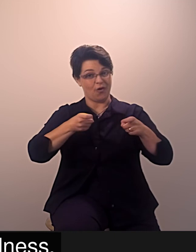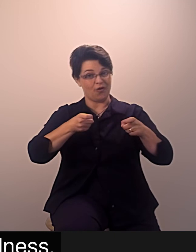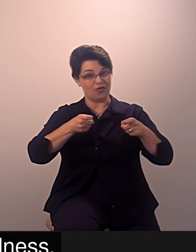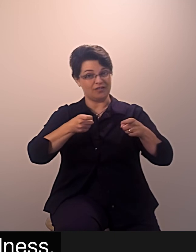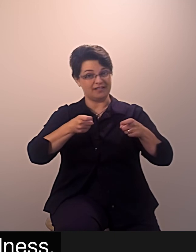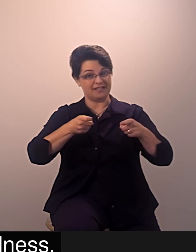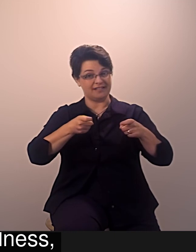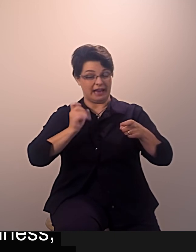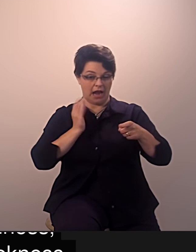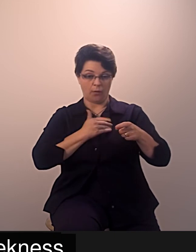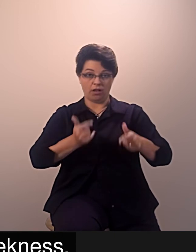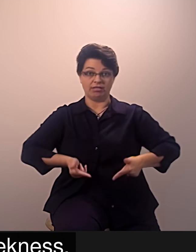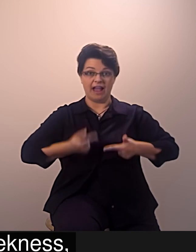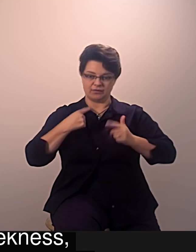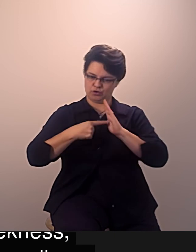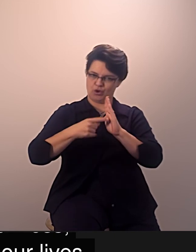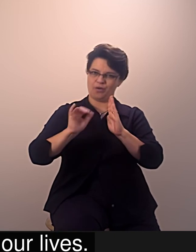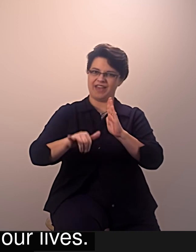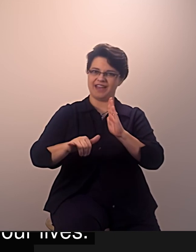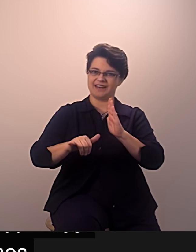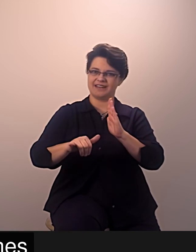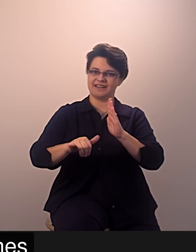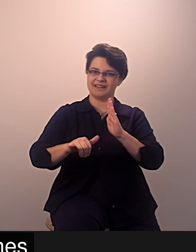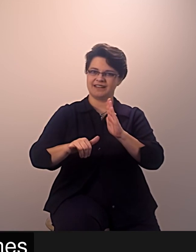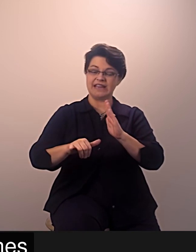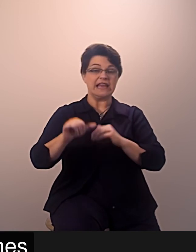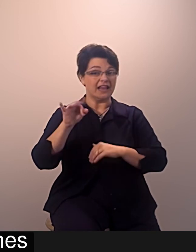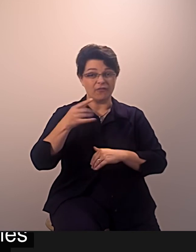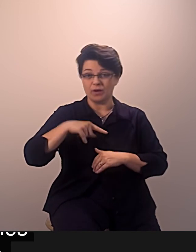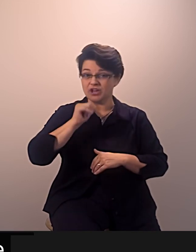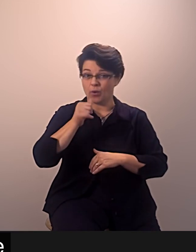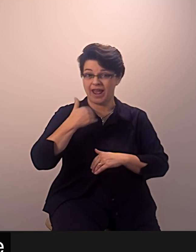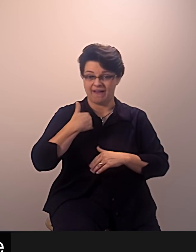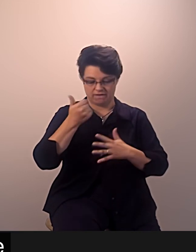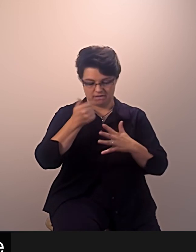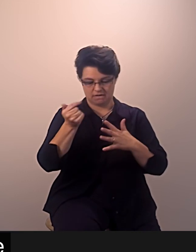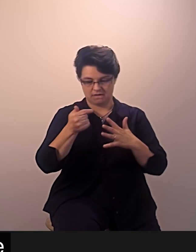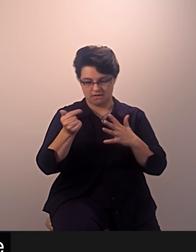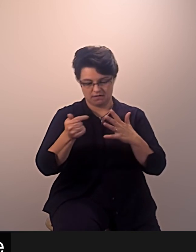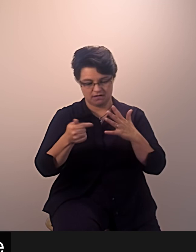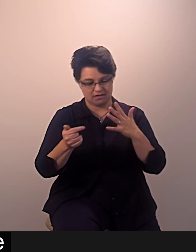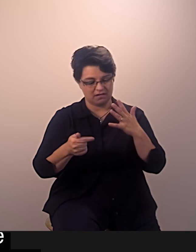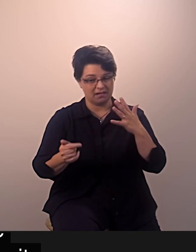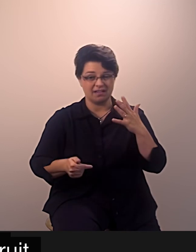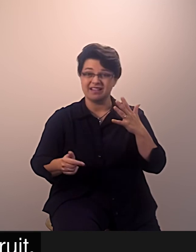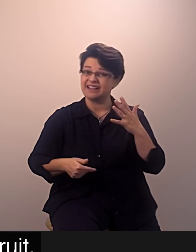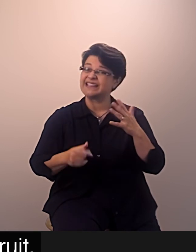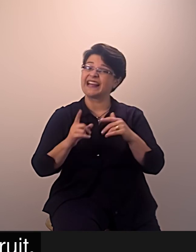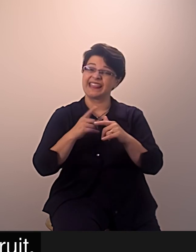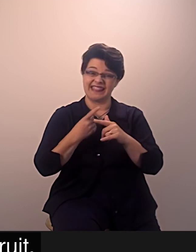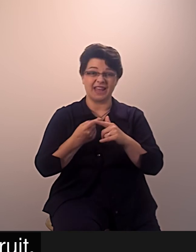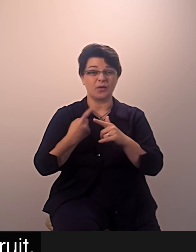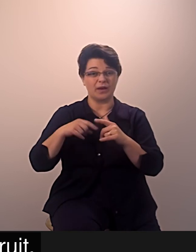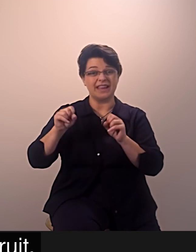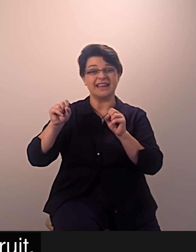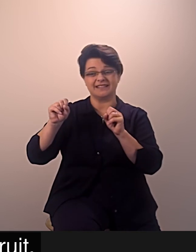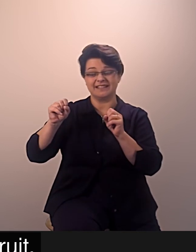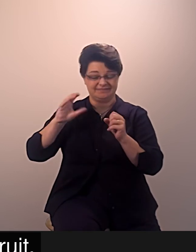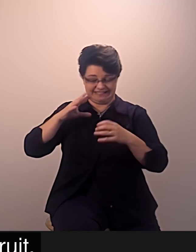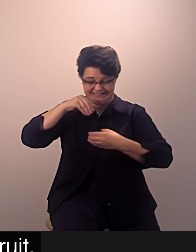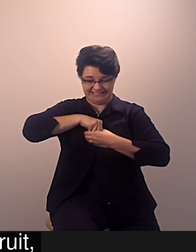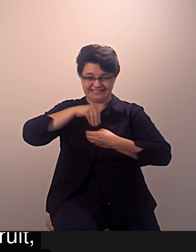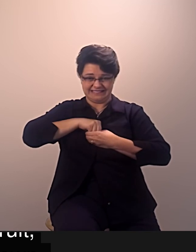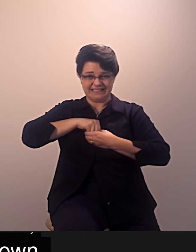our lives. If the branches of the tree do not bear fruit, they are cut down. They die and are